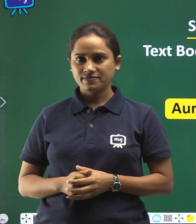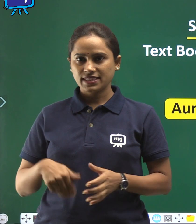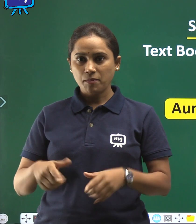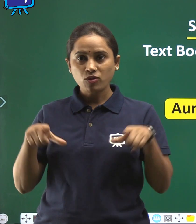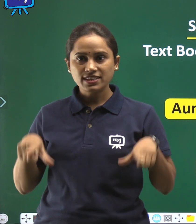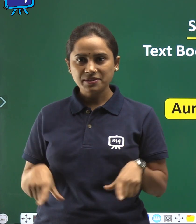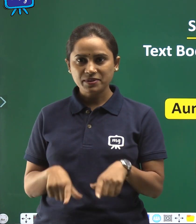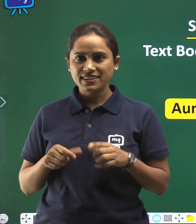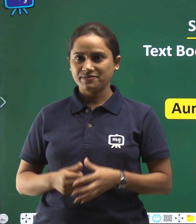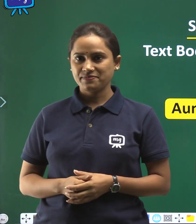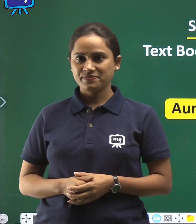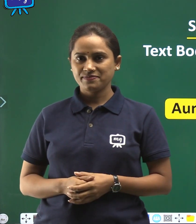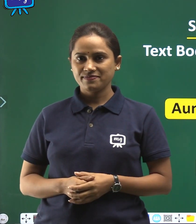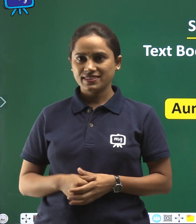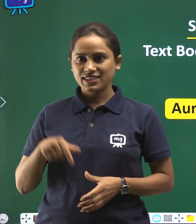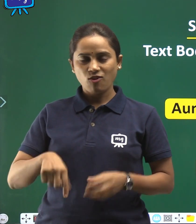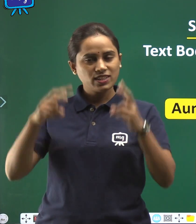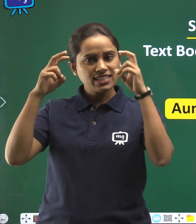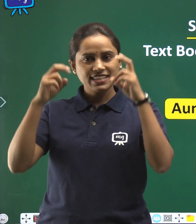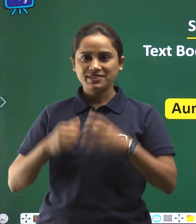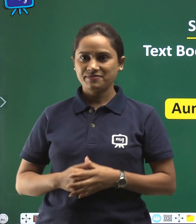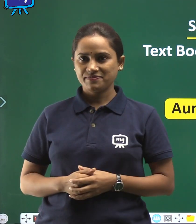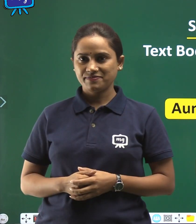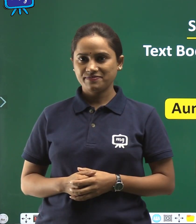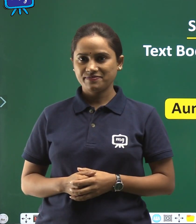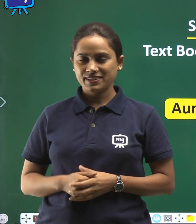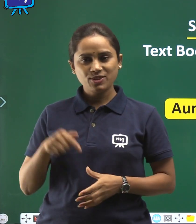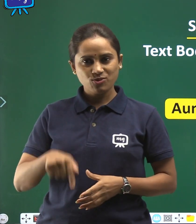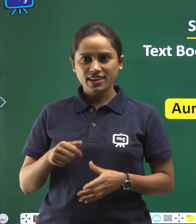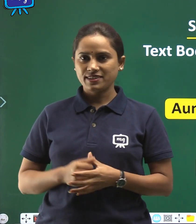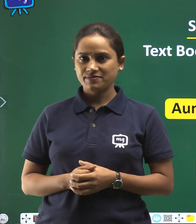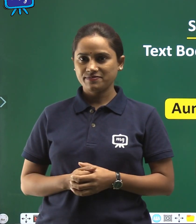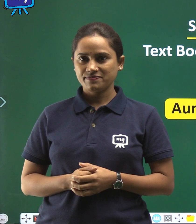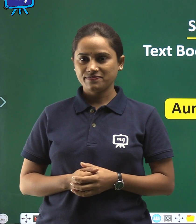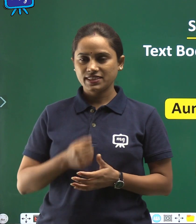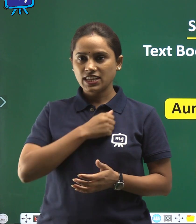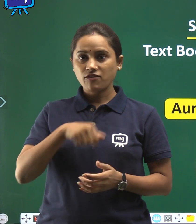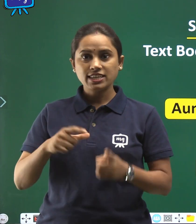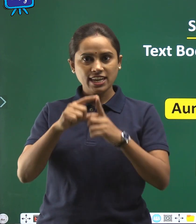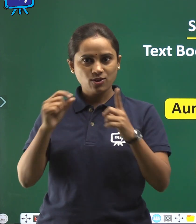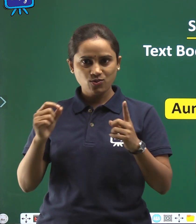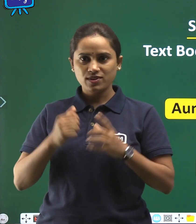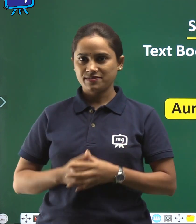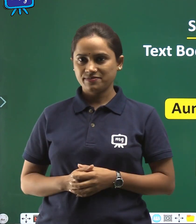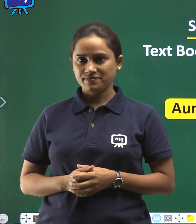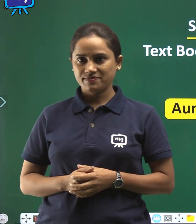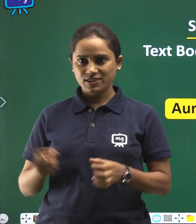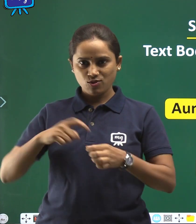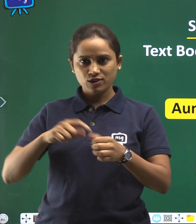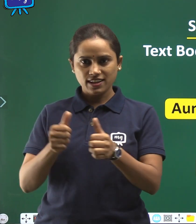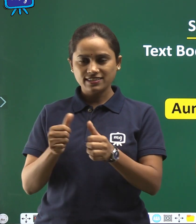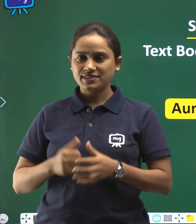about the summary of this lesson. Today, we shall do